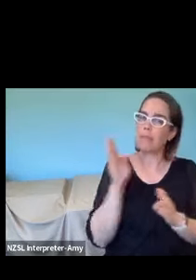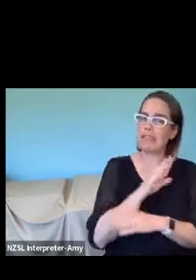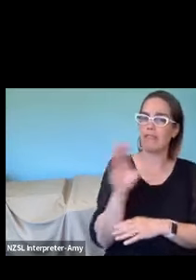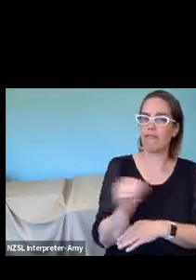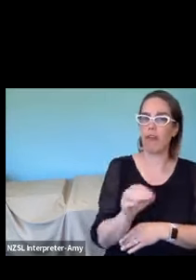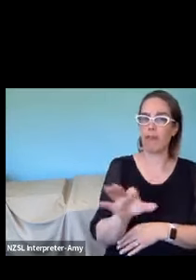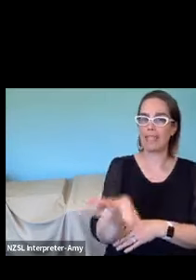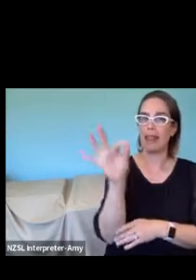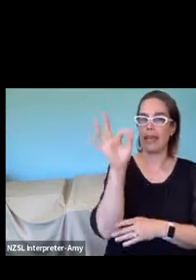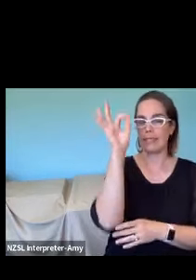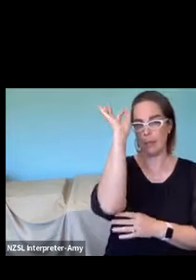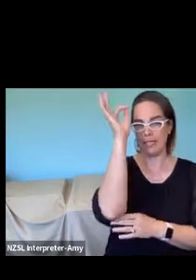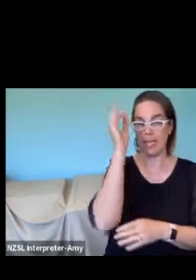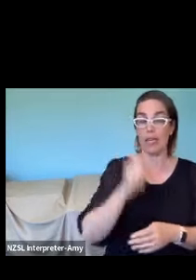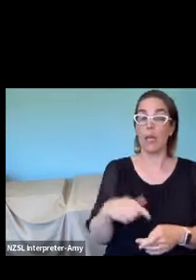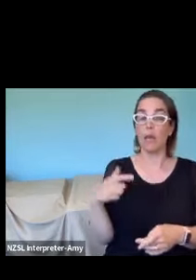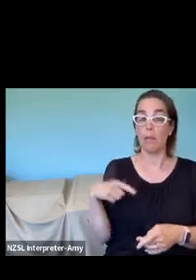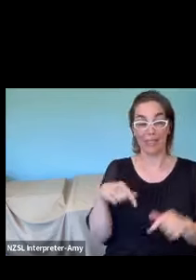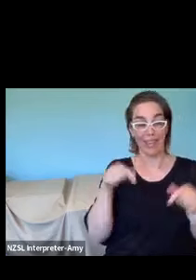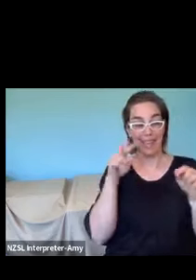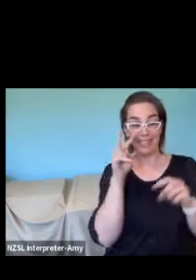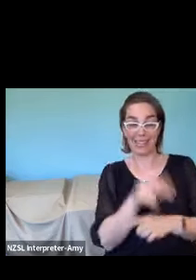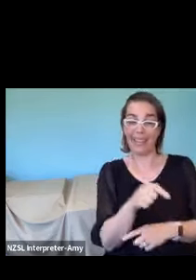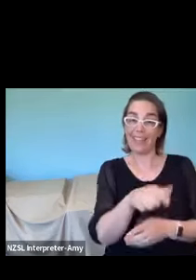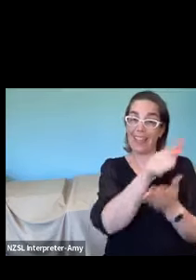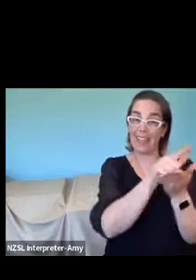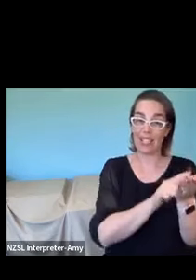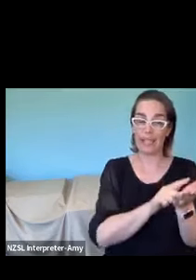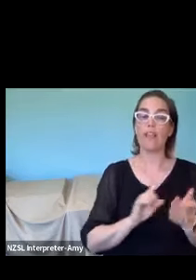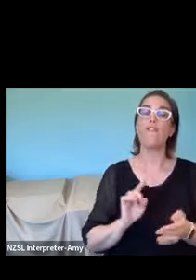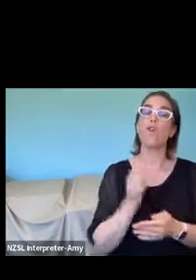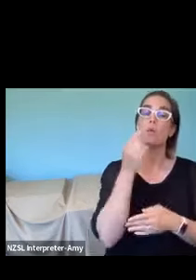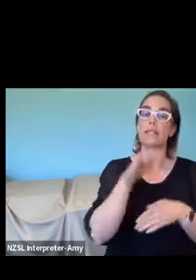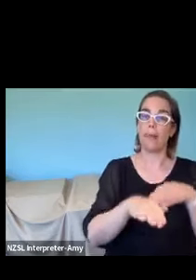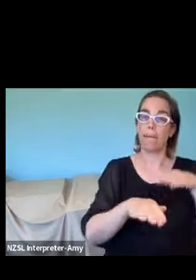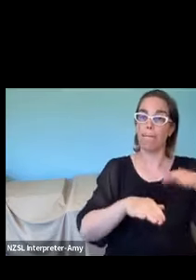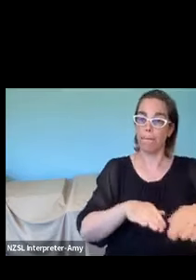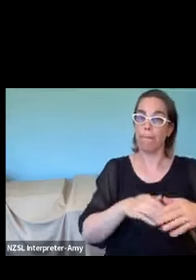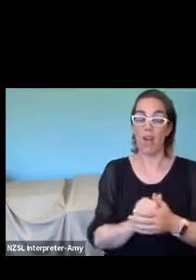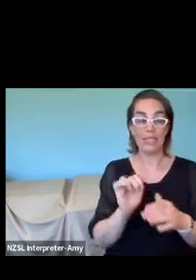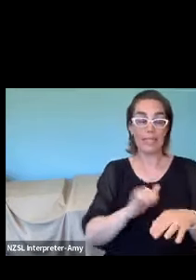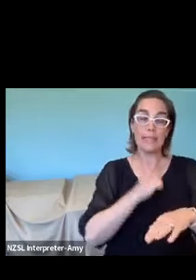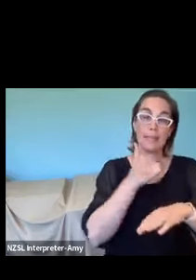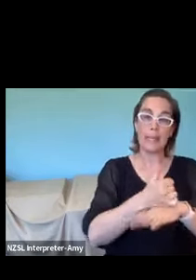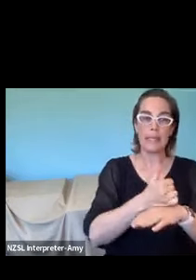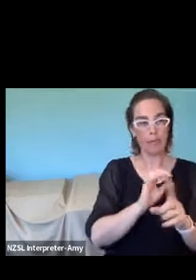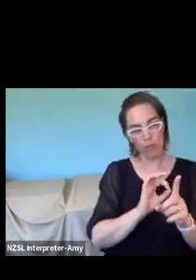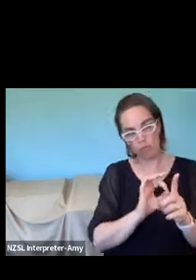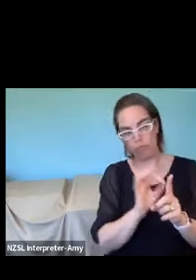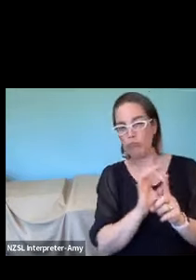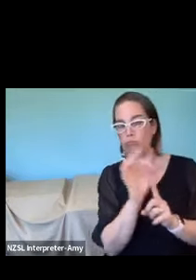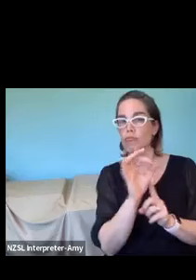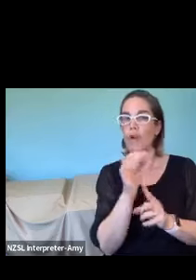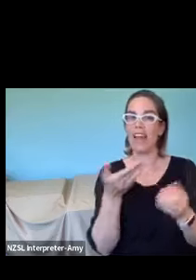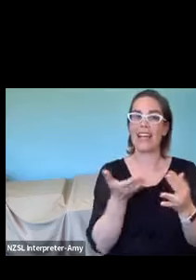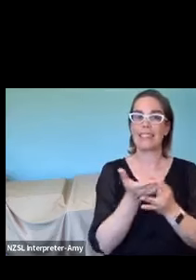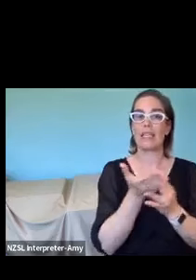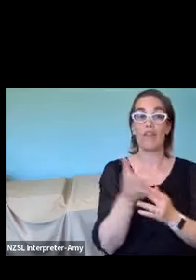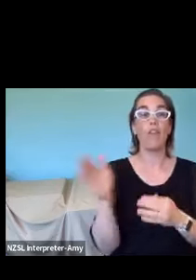I see this accessibility legislation as the first step in setting up for to improve accessibility for all